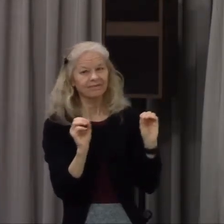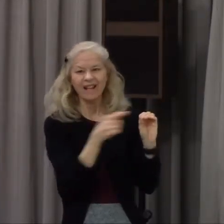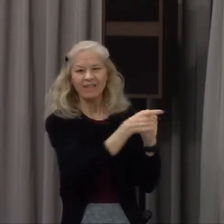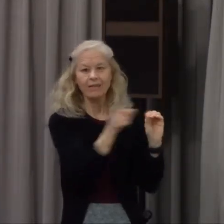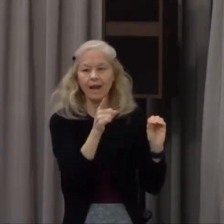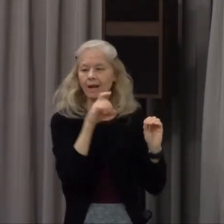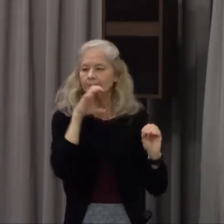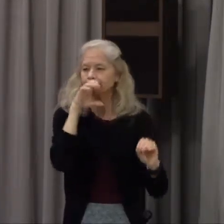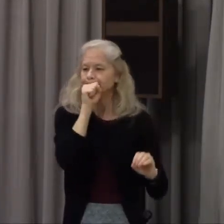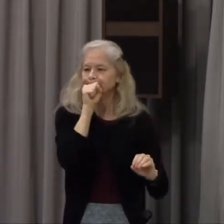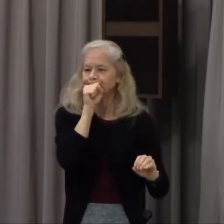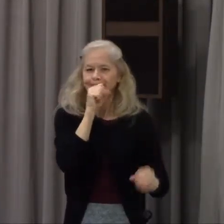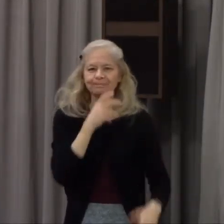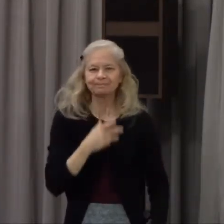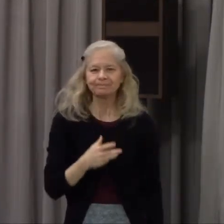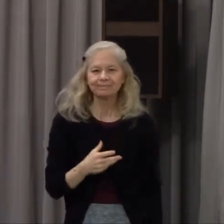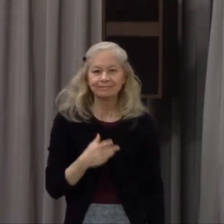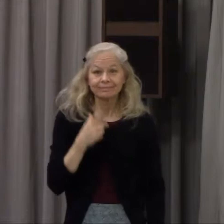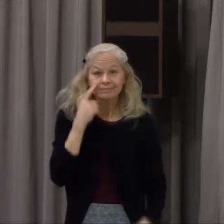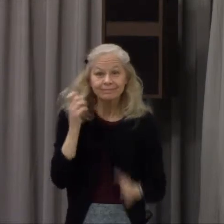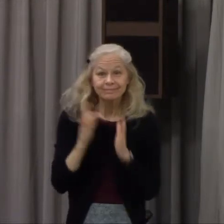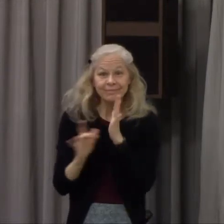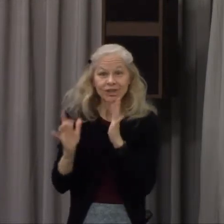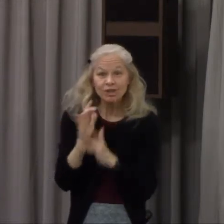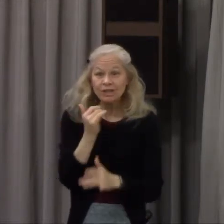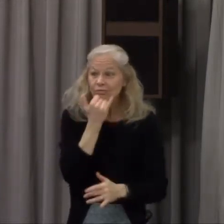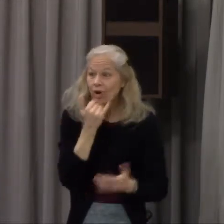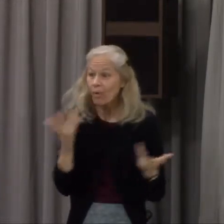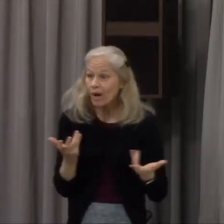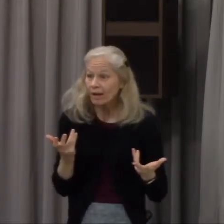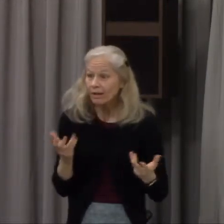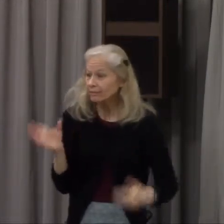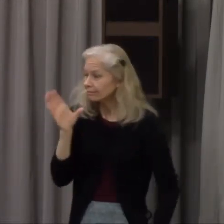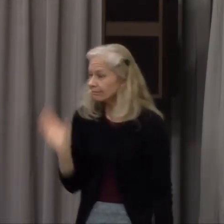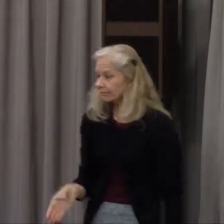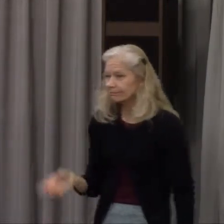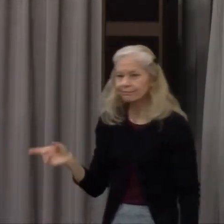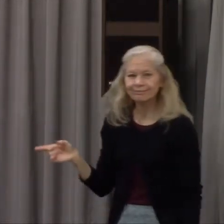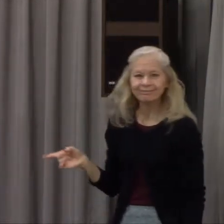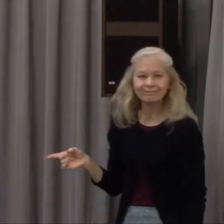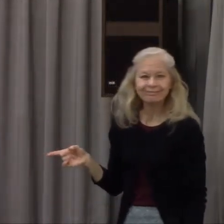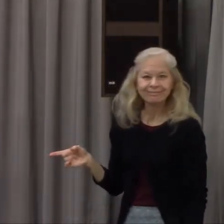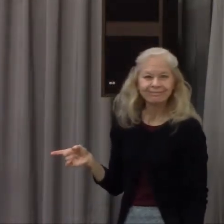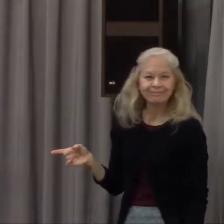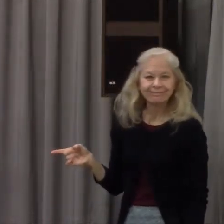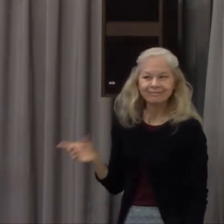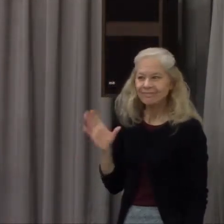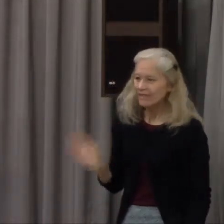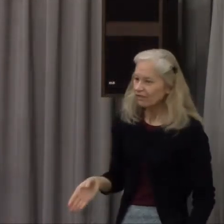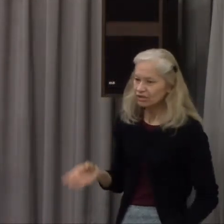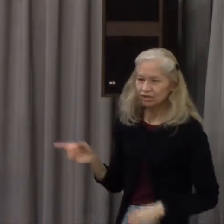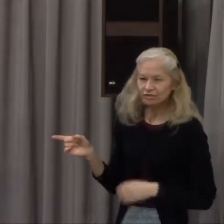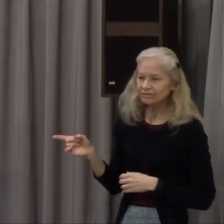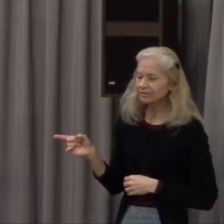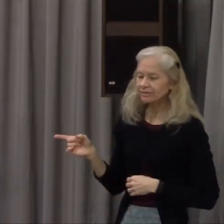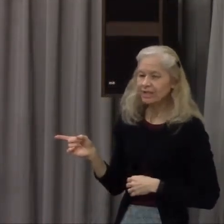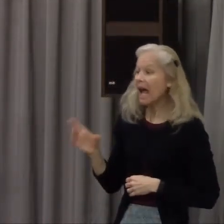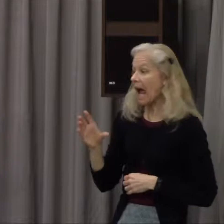Because they couldn't find a thing he'd done wrong because he'd never done a thing wrong. And by the way, his heart was let open before his father too. Every motive,